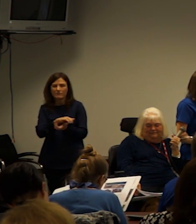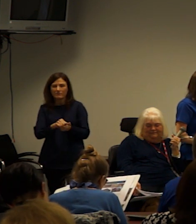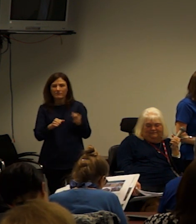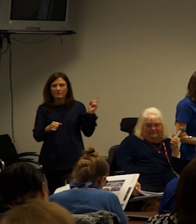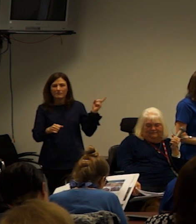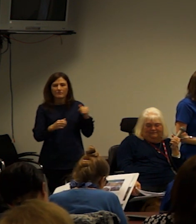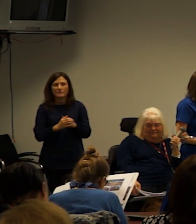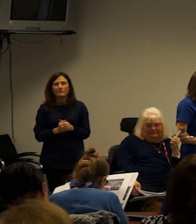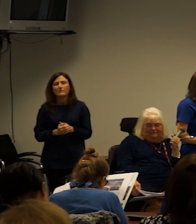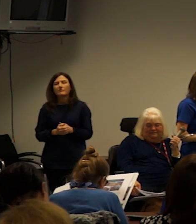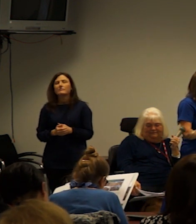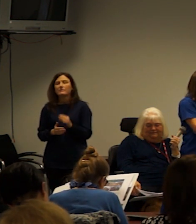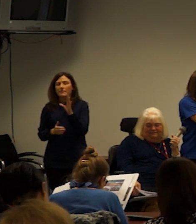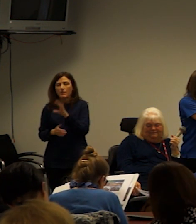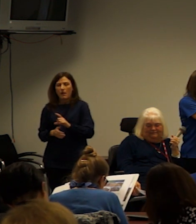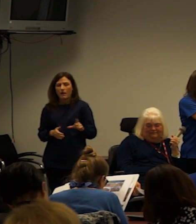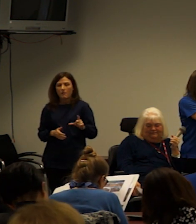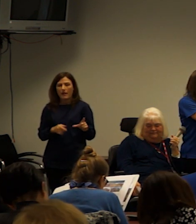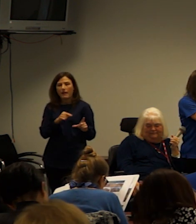Bottom left is